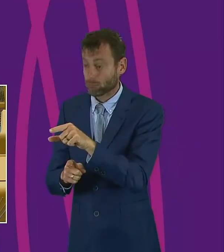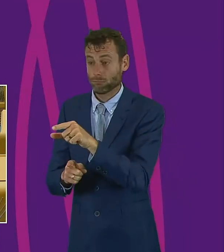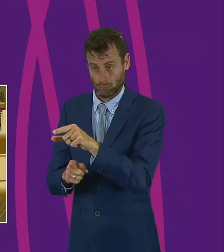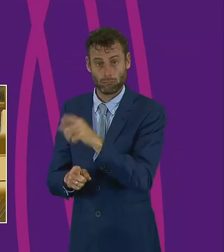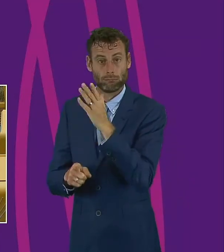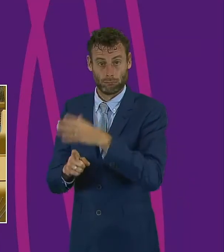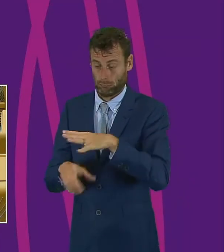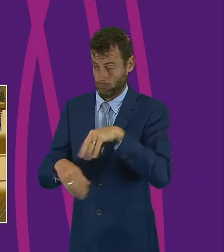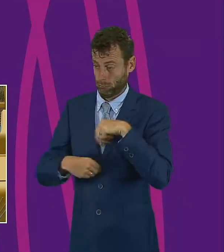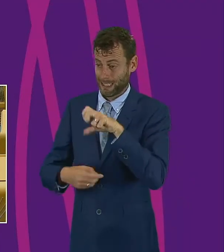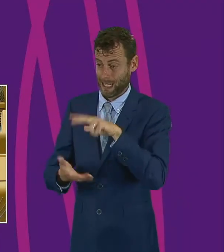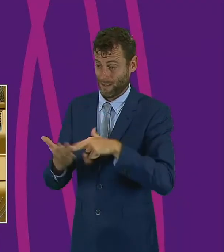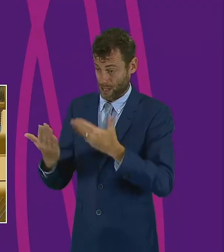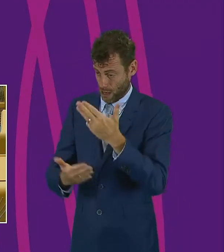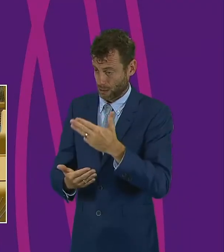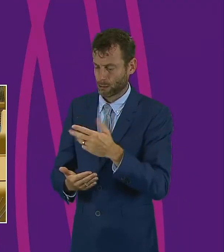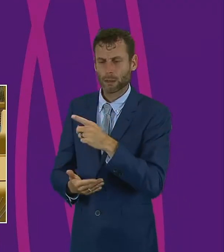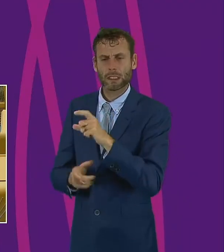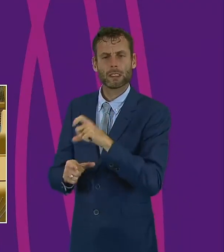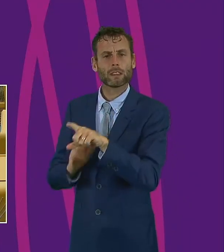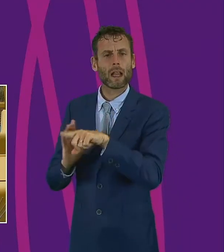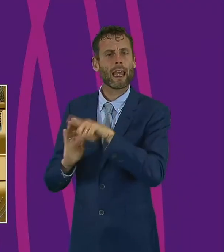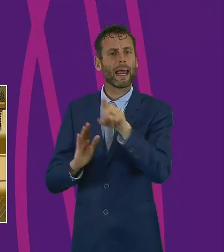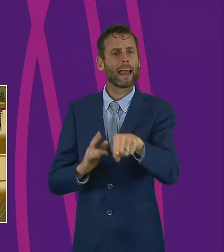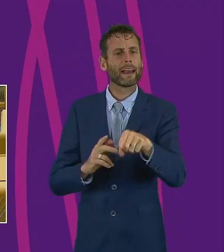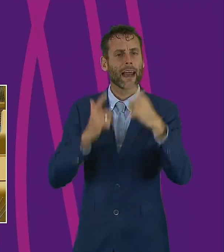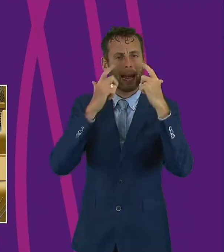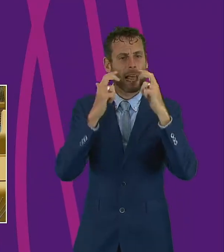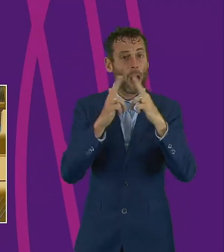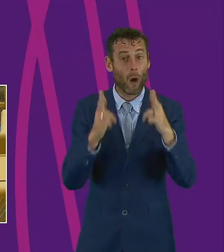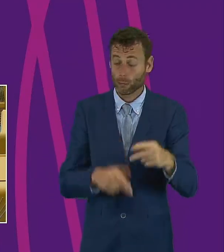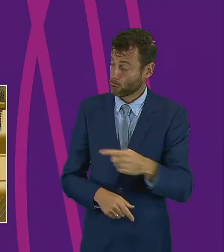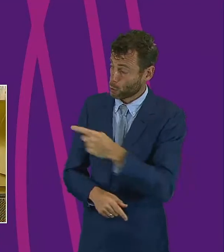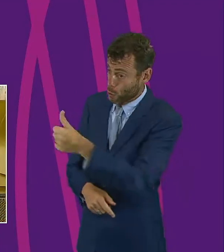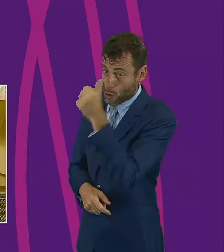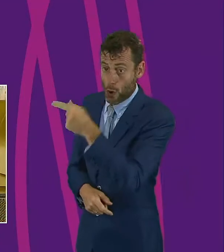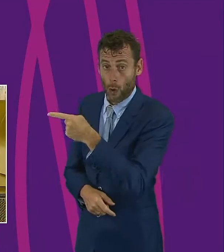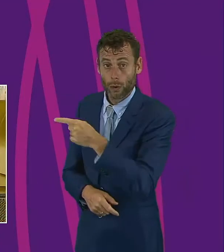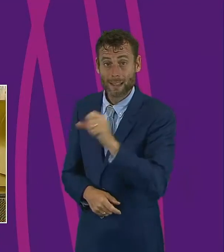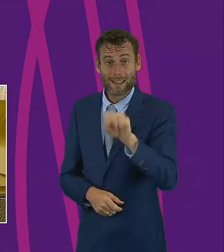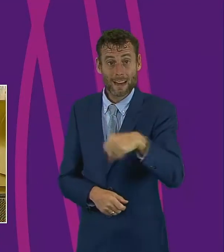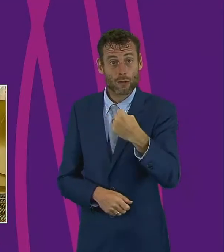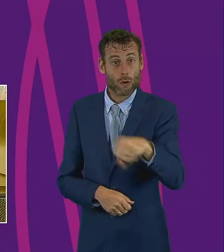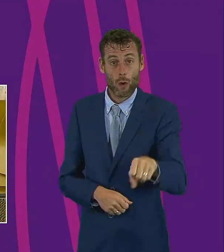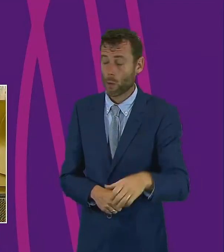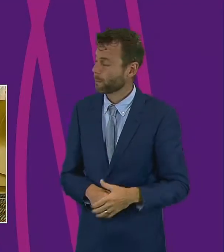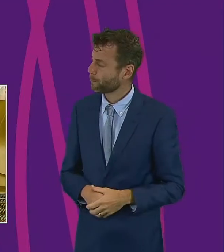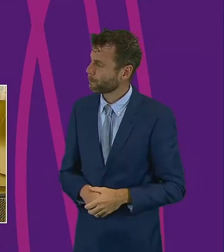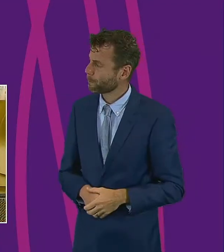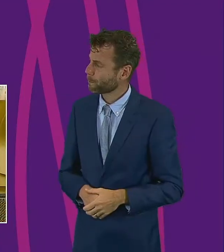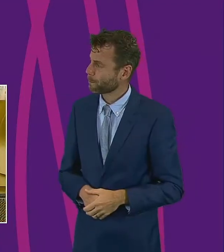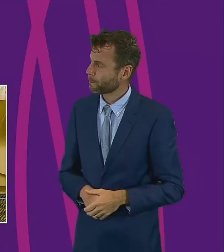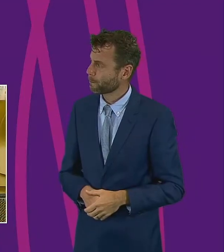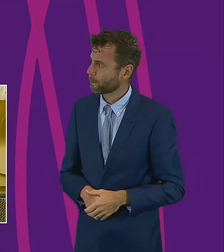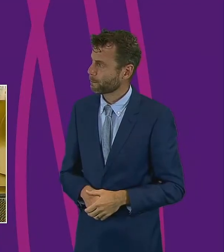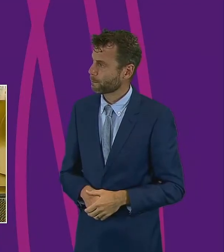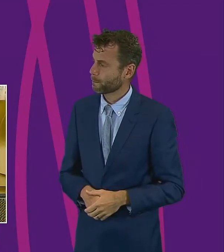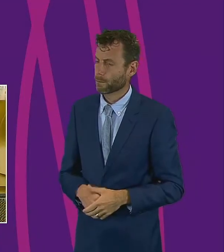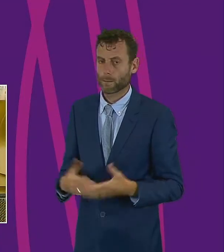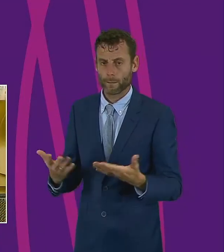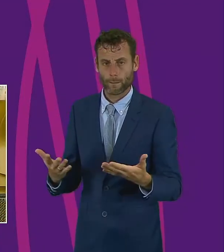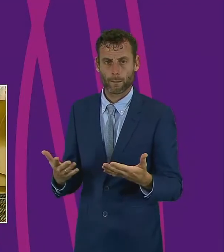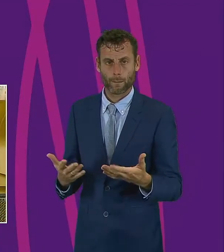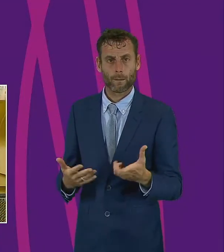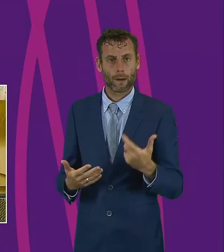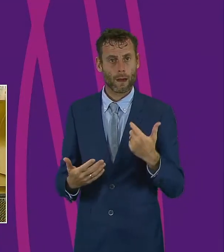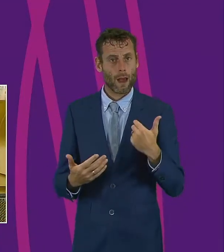tested positive were being transferred into care homes? When I gave that answer, I gave the